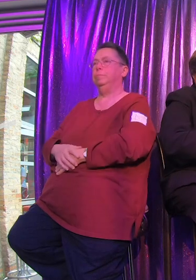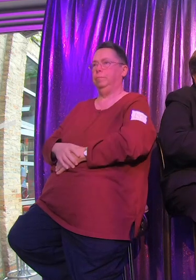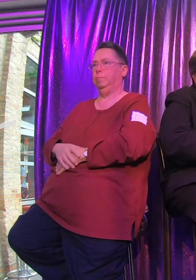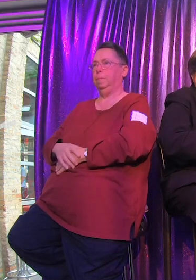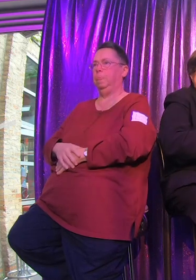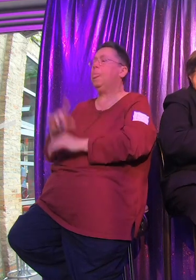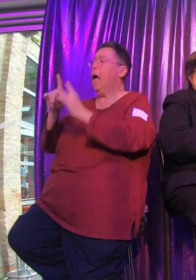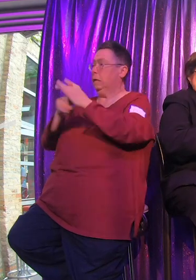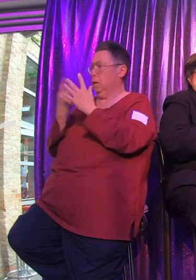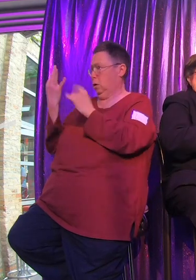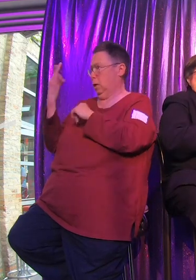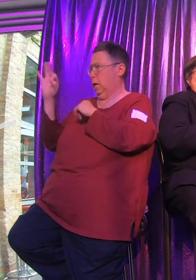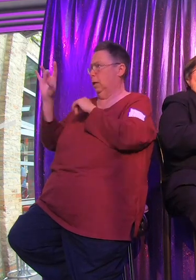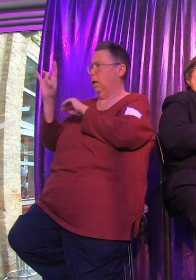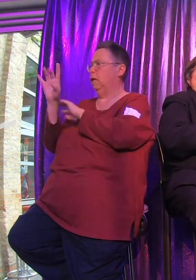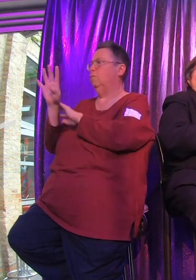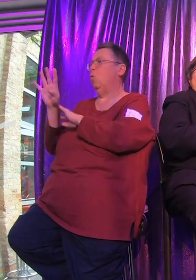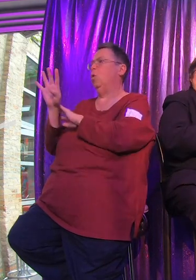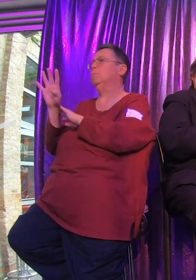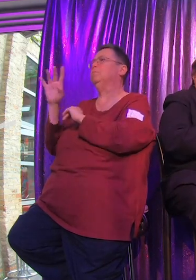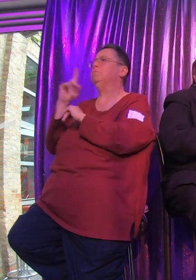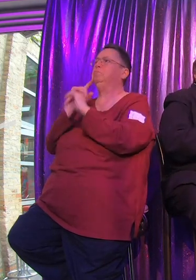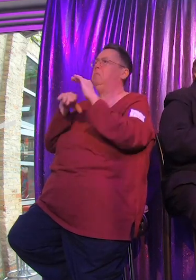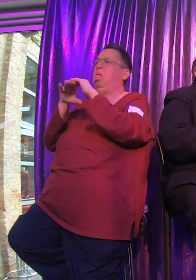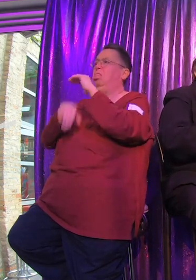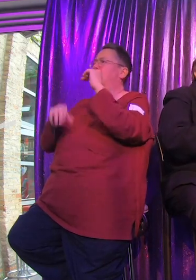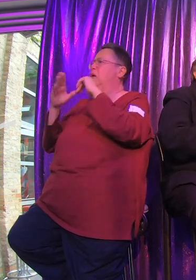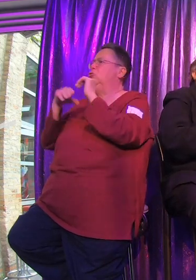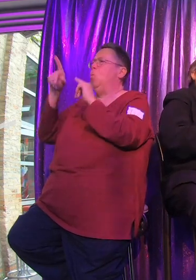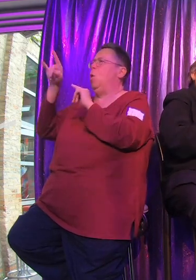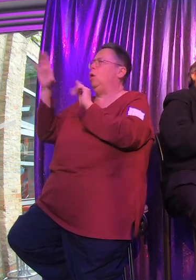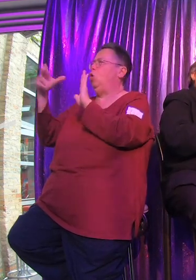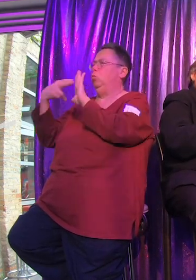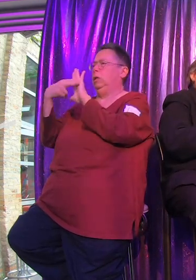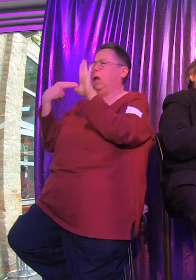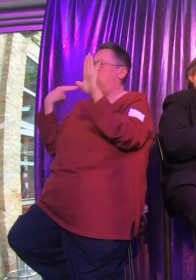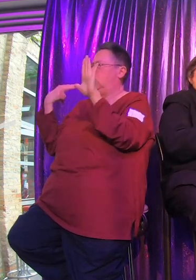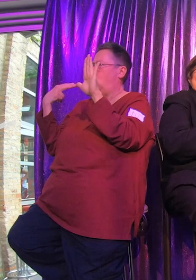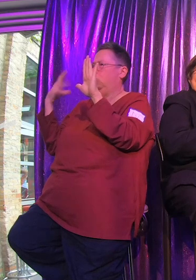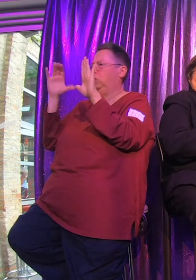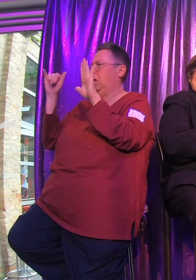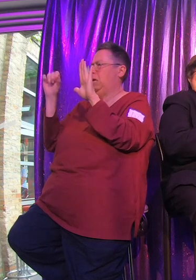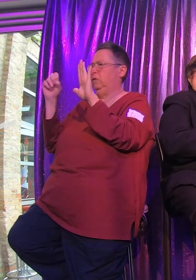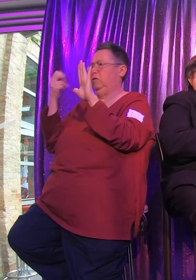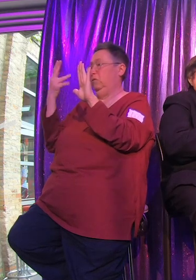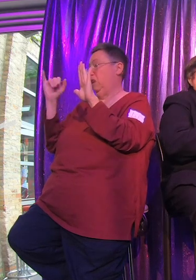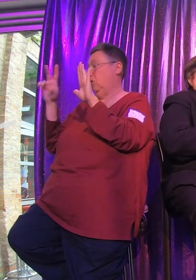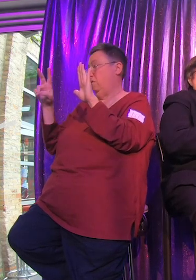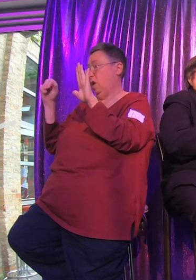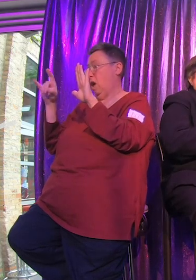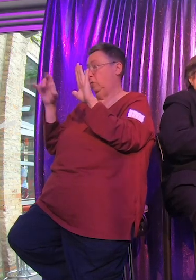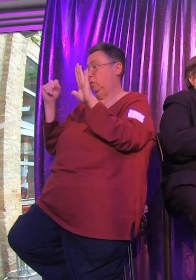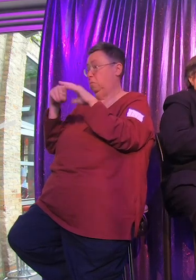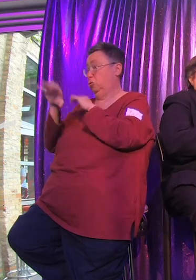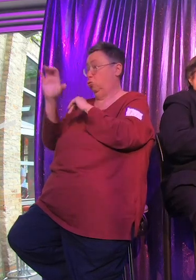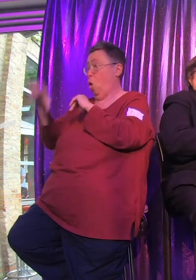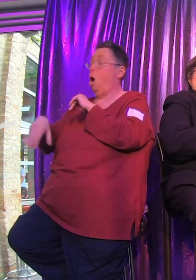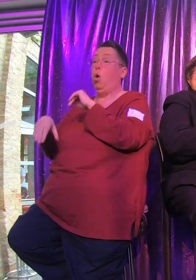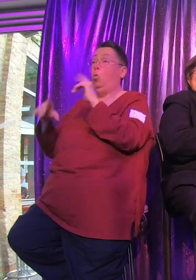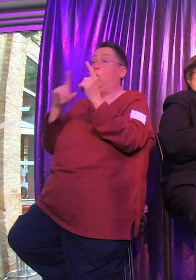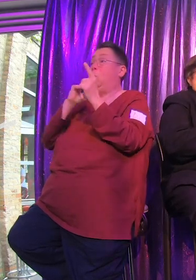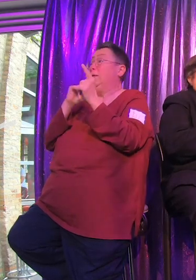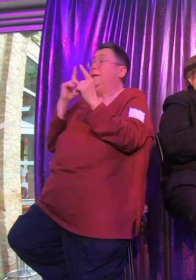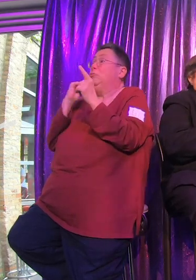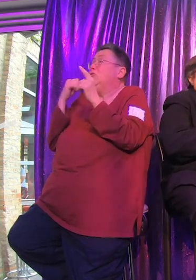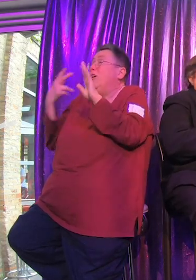started in 1984, there were fewer than 100 diagnosed cases of HIV/AIDS in Chicago. In fact, it had really